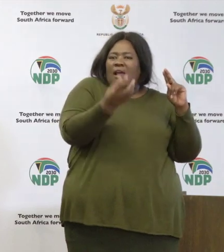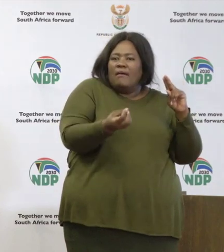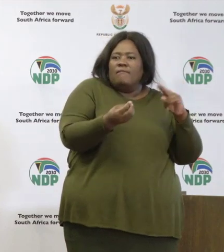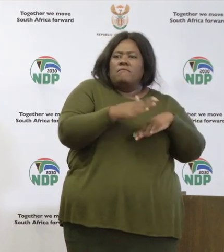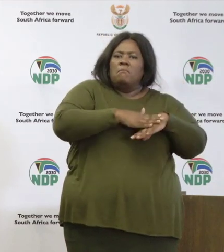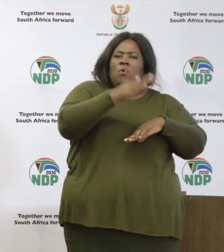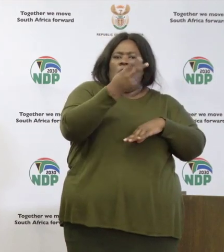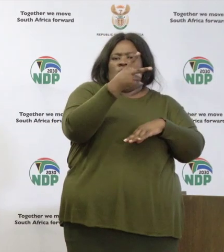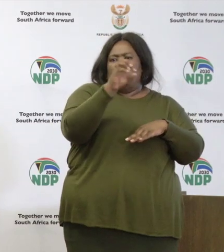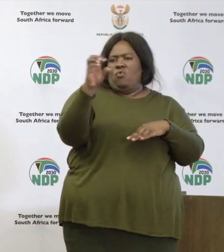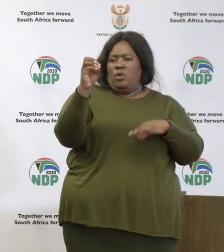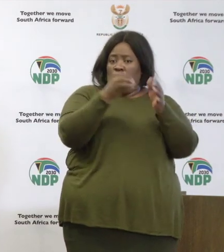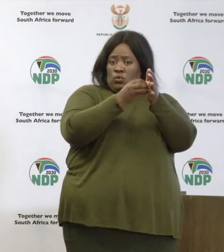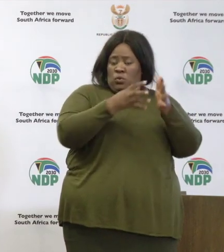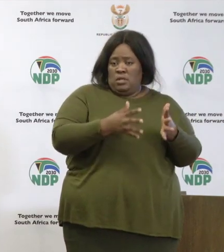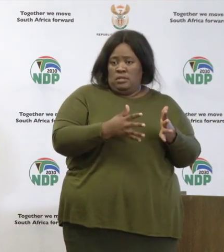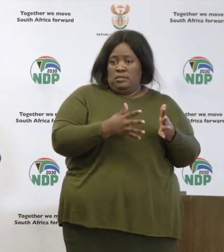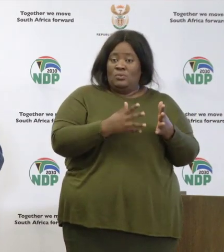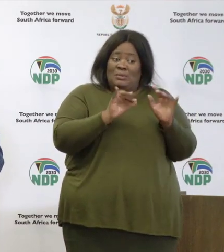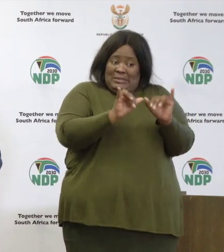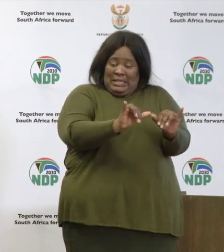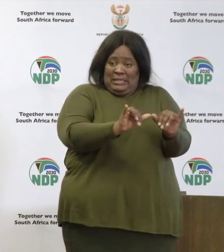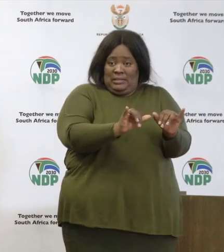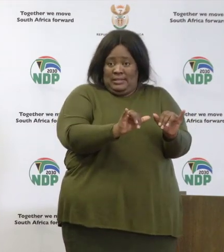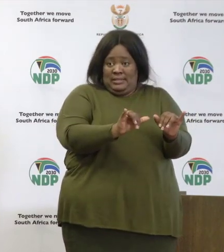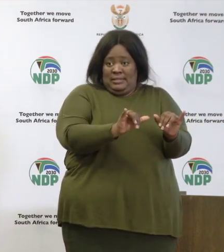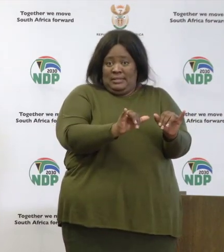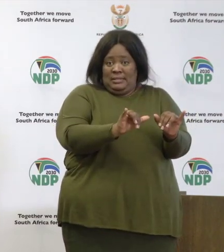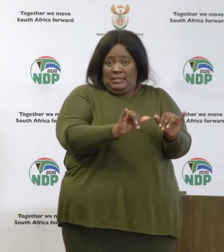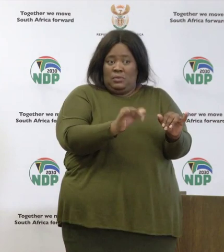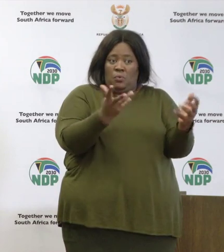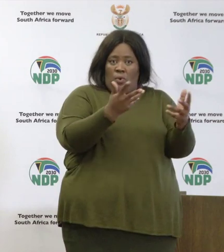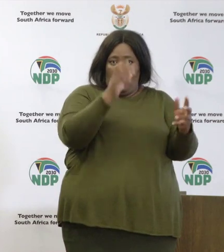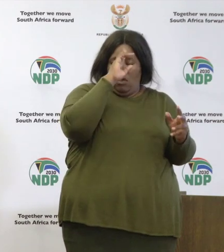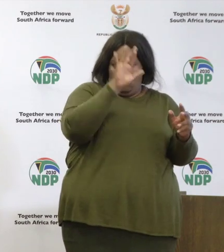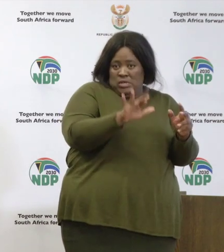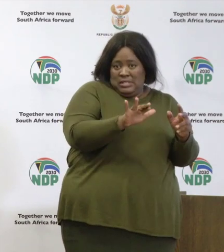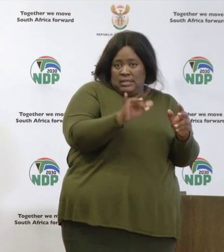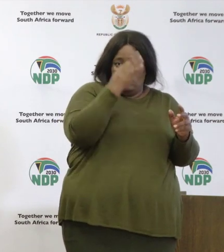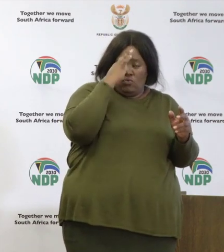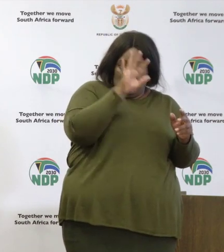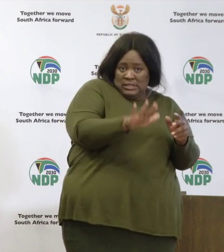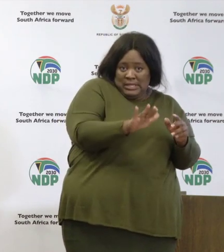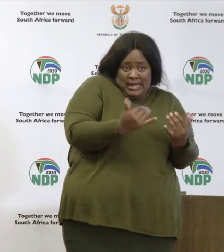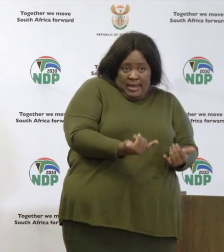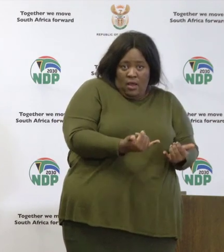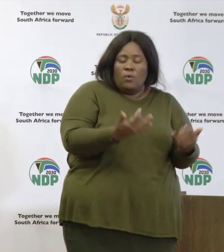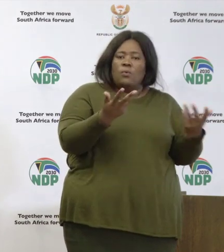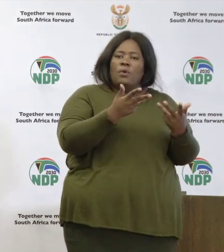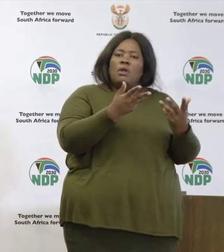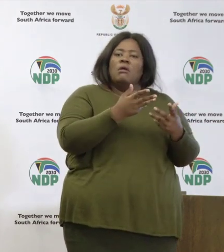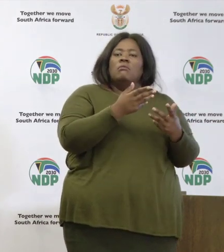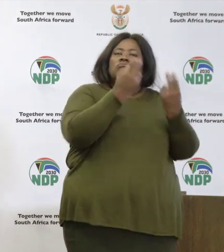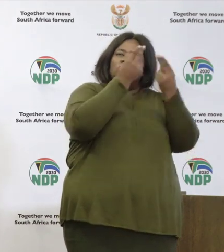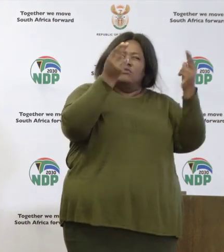200 students who are staying in residences at the moment, it's University of